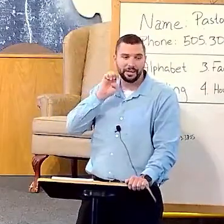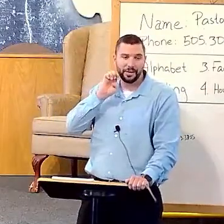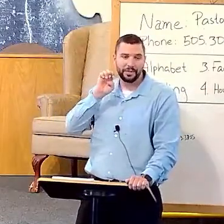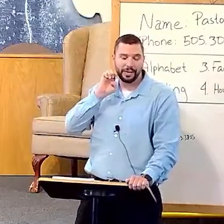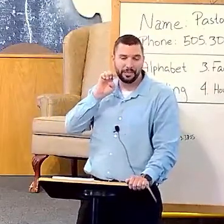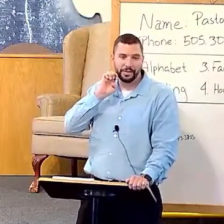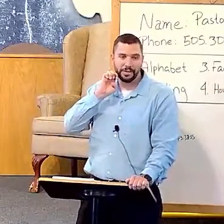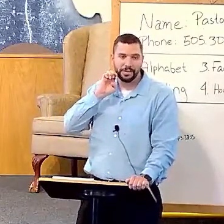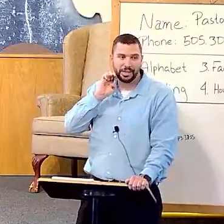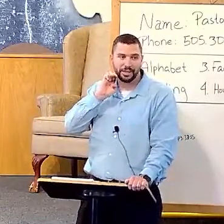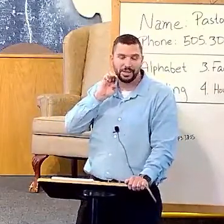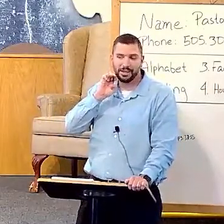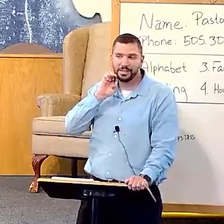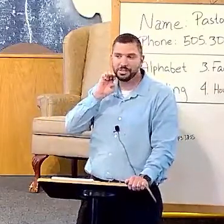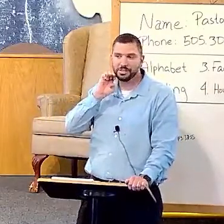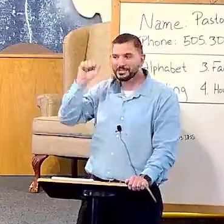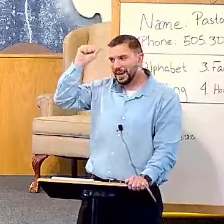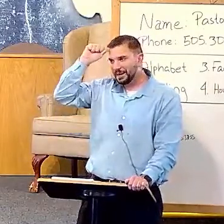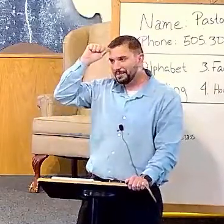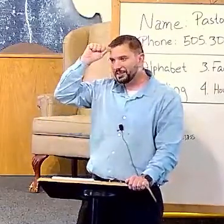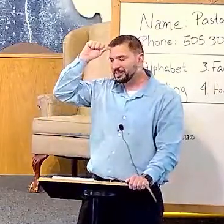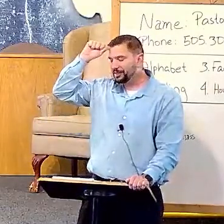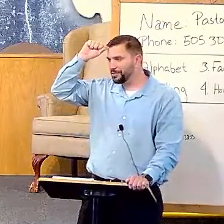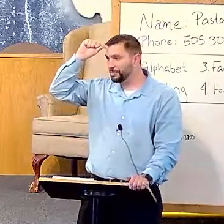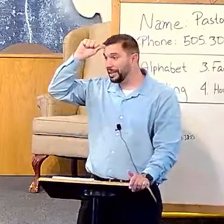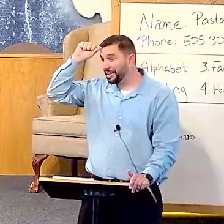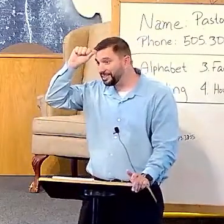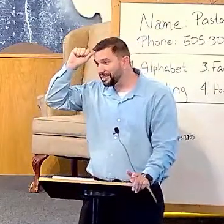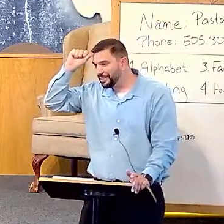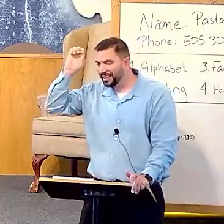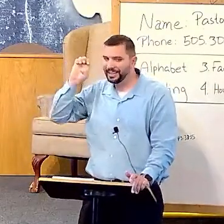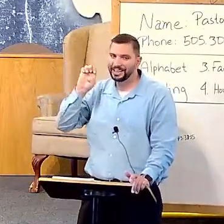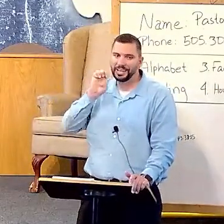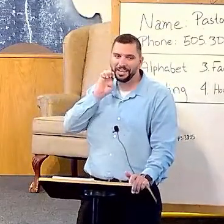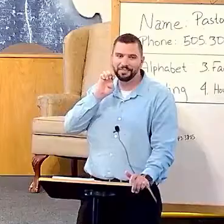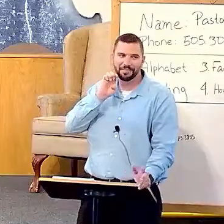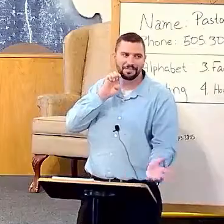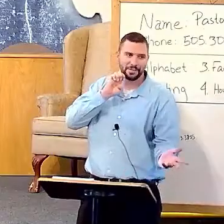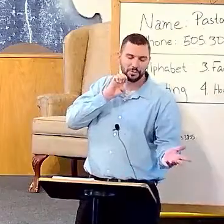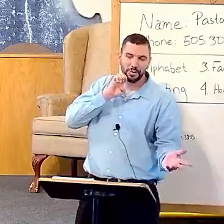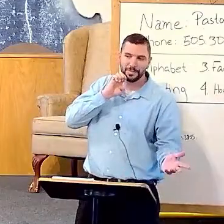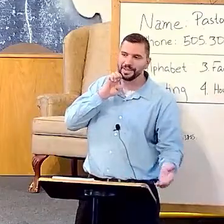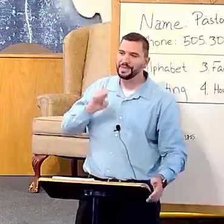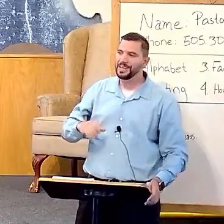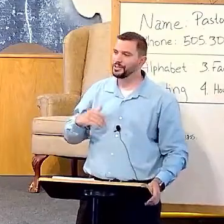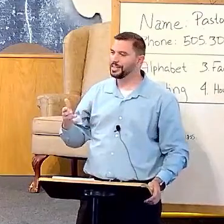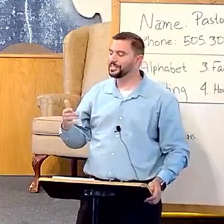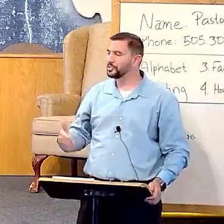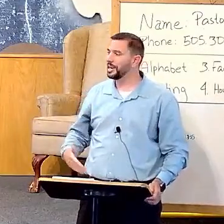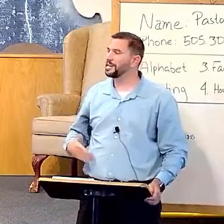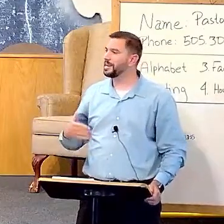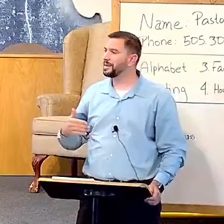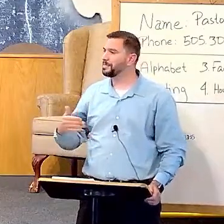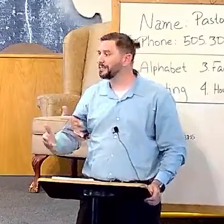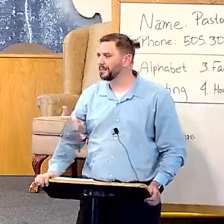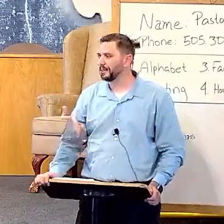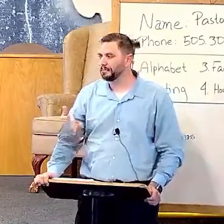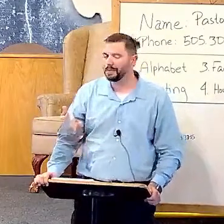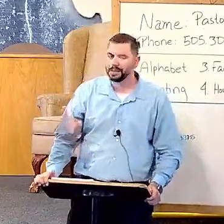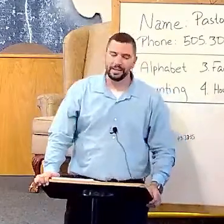hand by your cheek. And so that's Adam because that's the first man, and then Eve, first woman. So that's the sign name given to them. And so